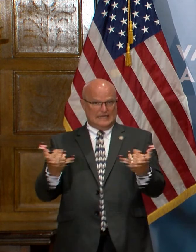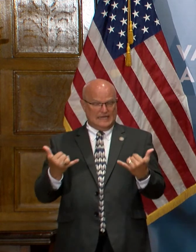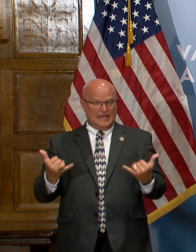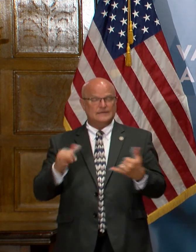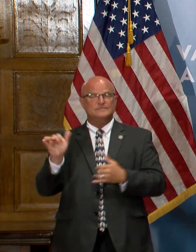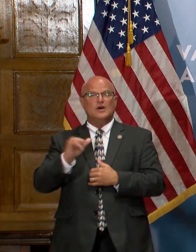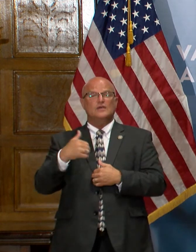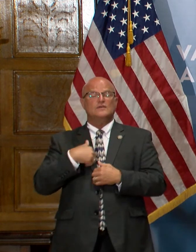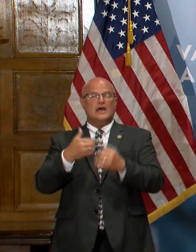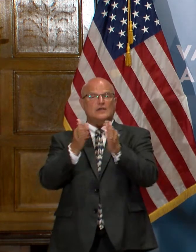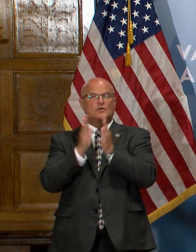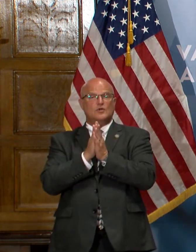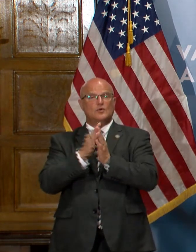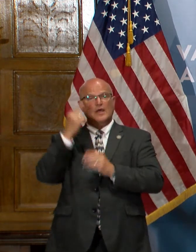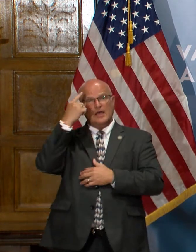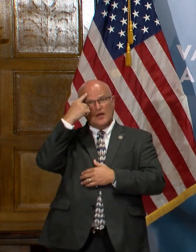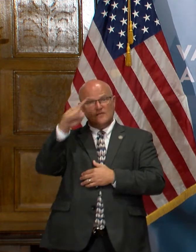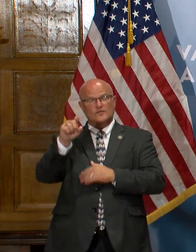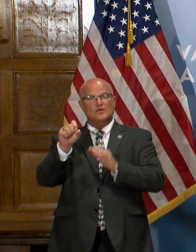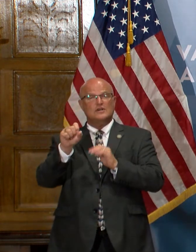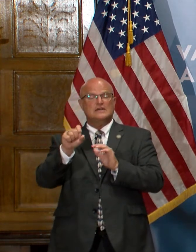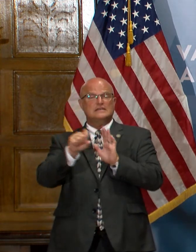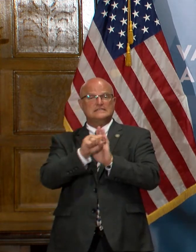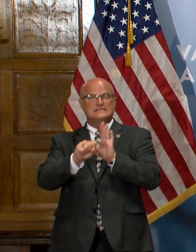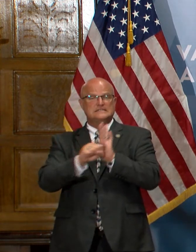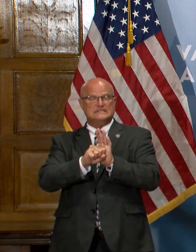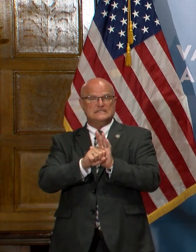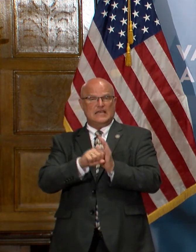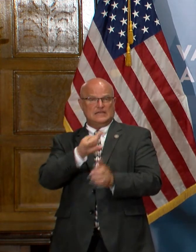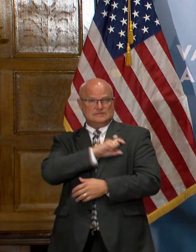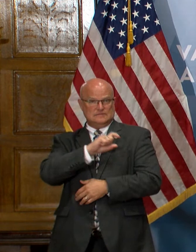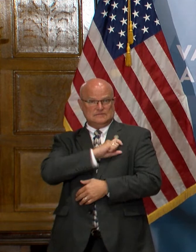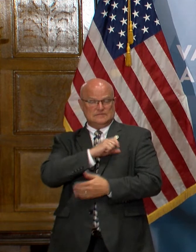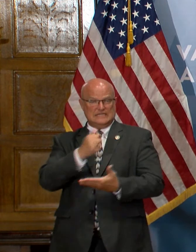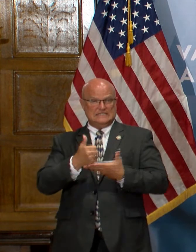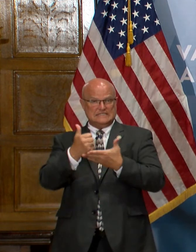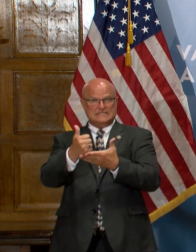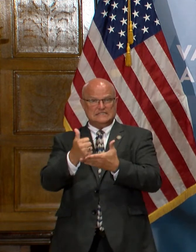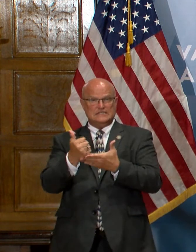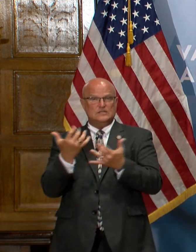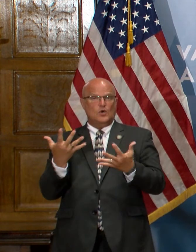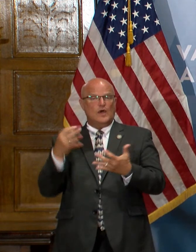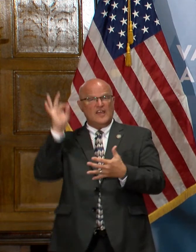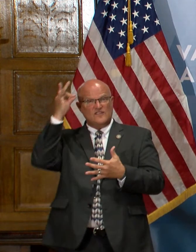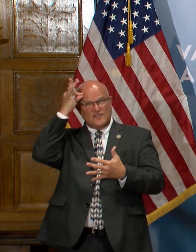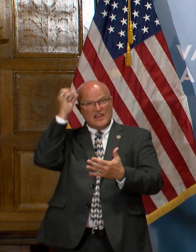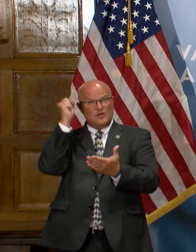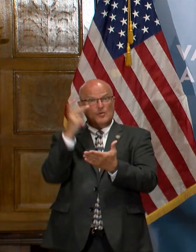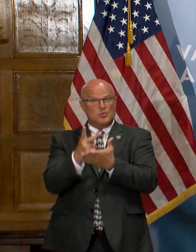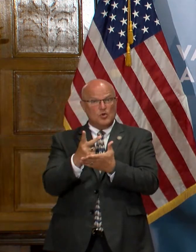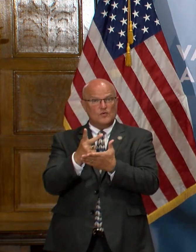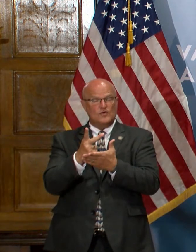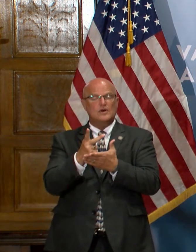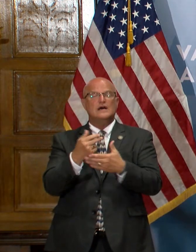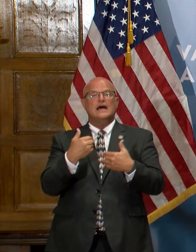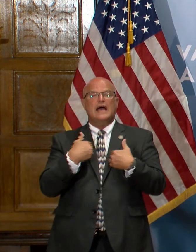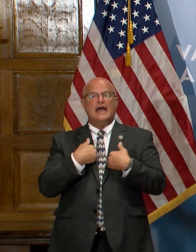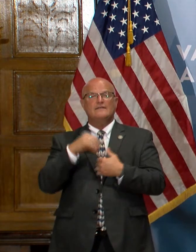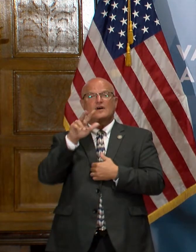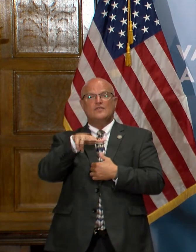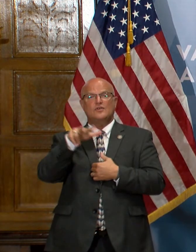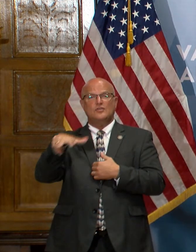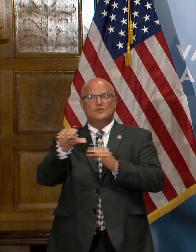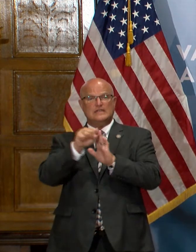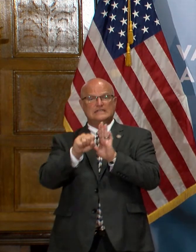We've also had a request for state trooper assistance, and we're waiting federal approval in order to move